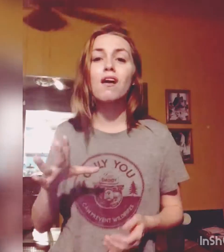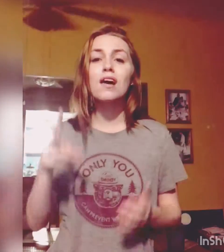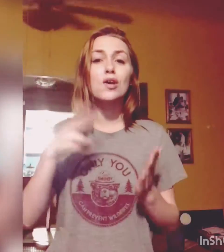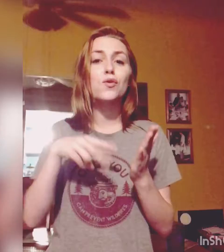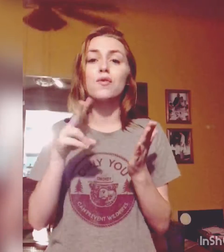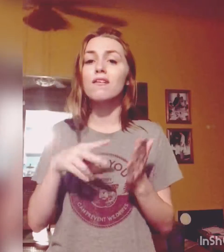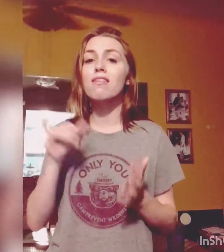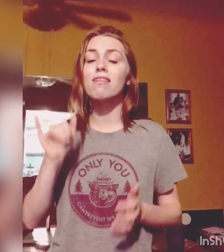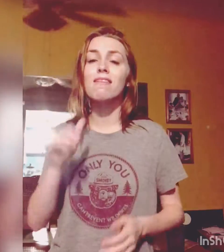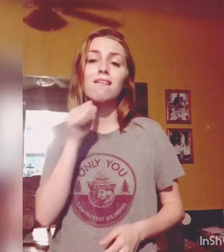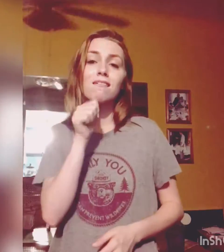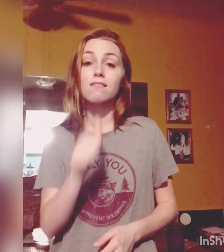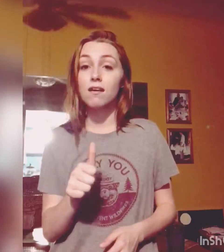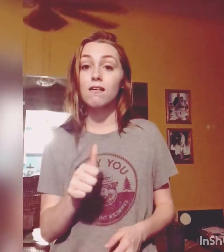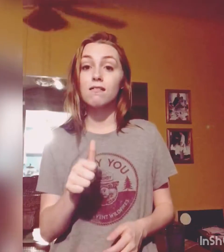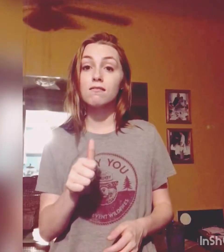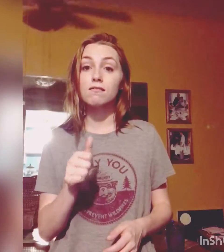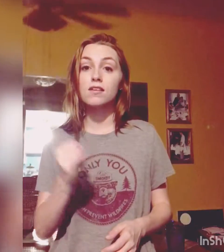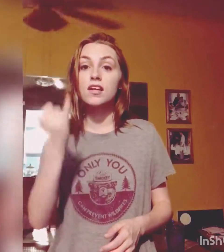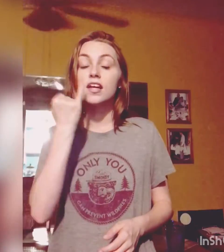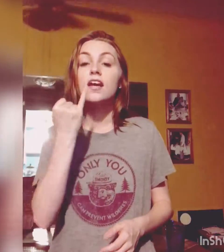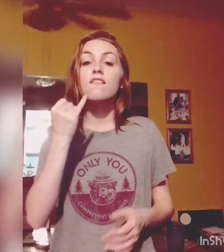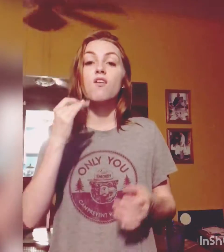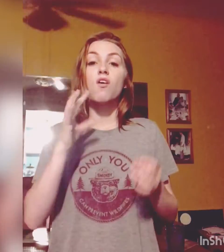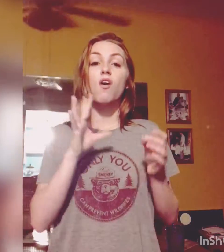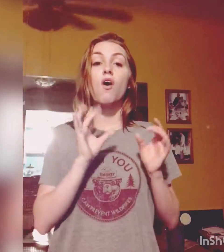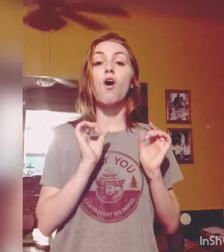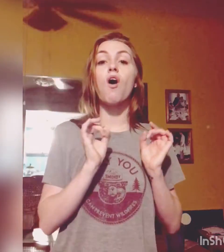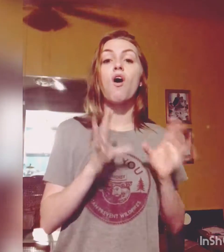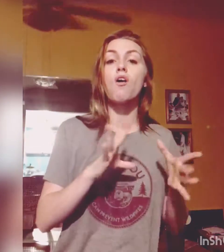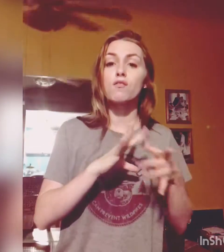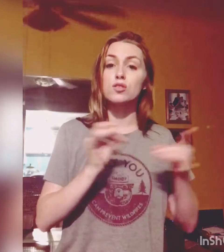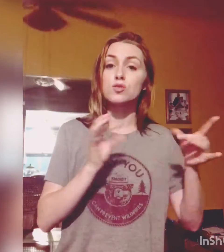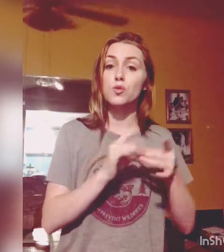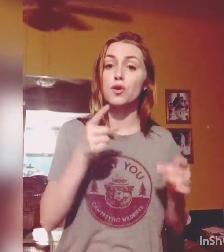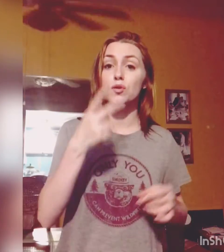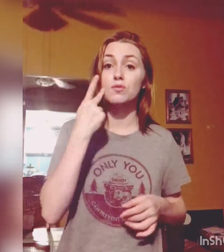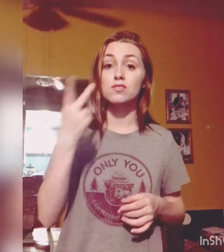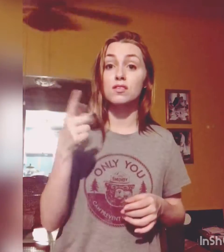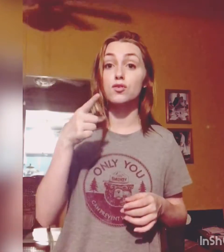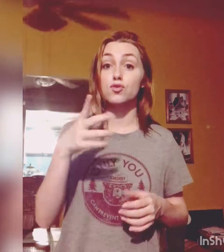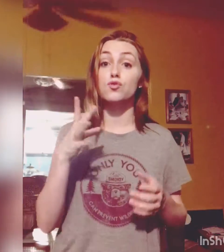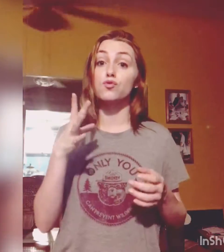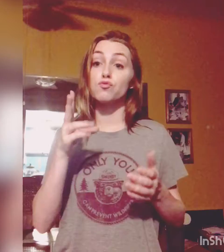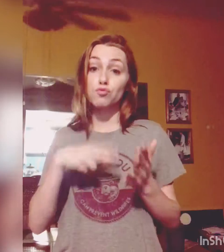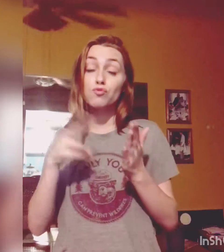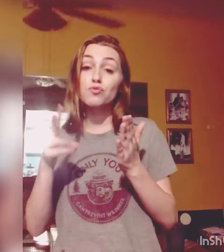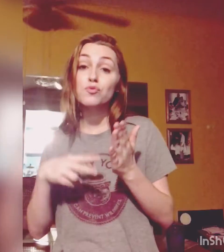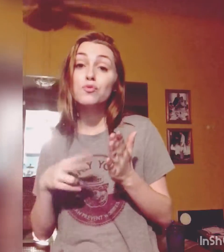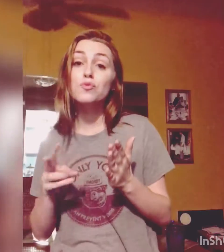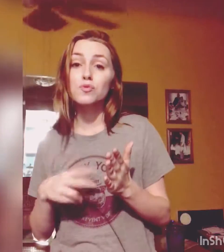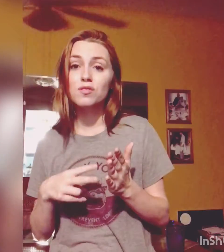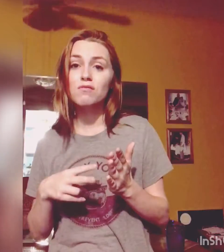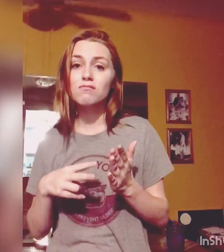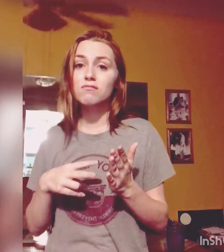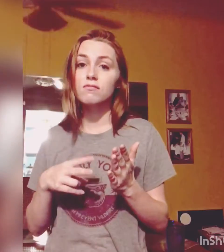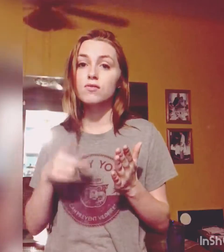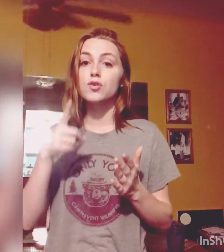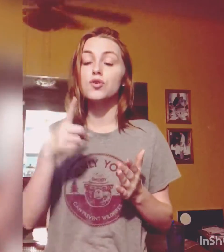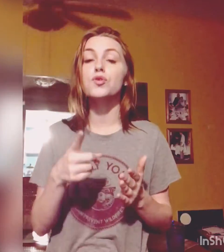culture gets burned. If what gets the most clicks wins, then we have to start shaping